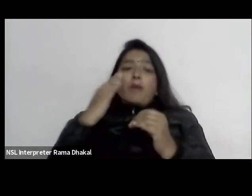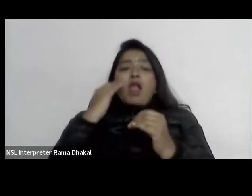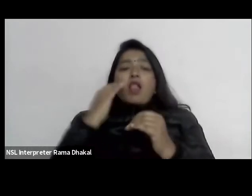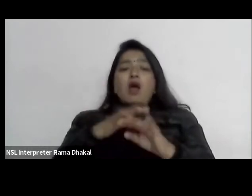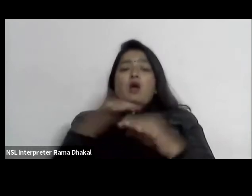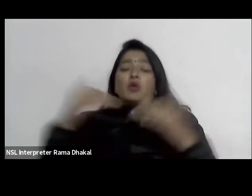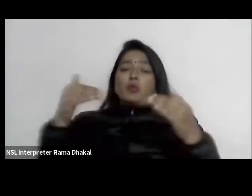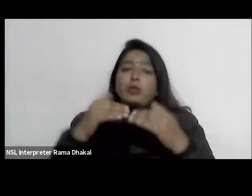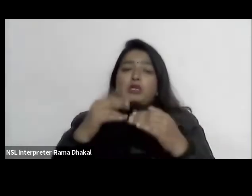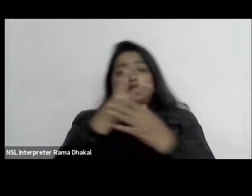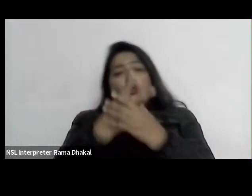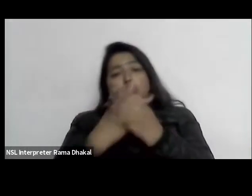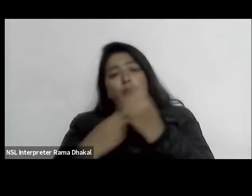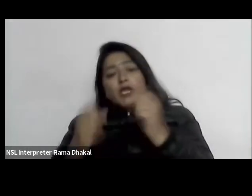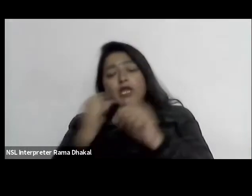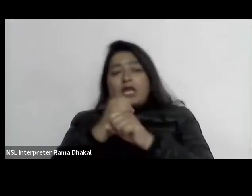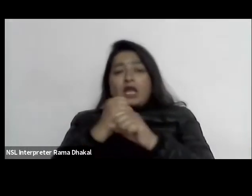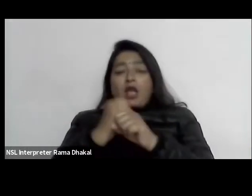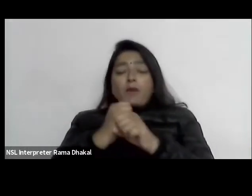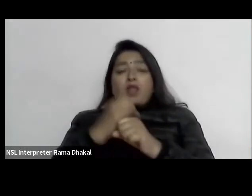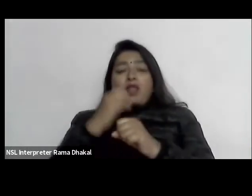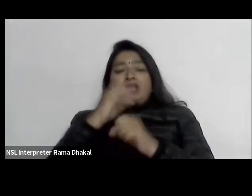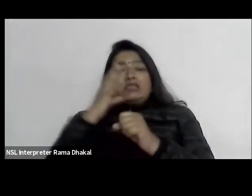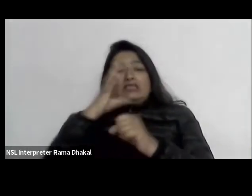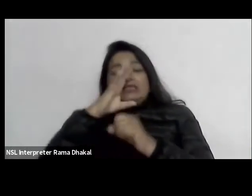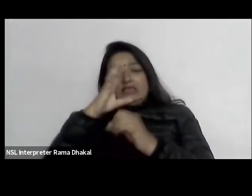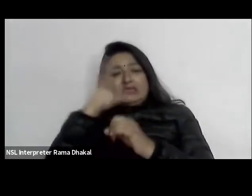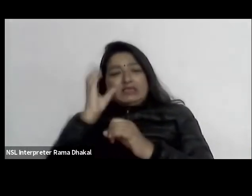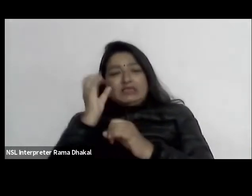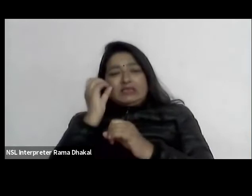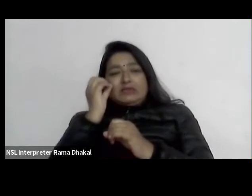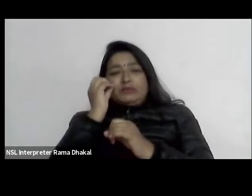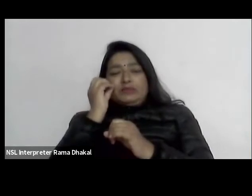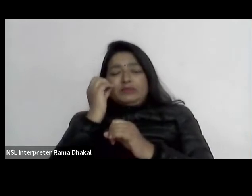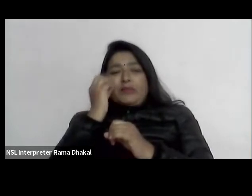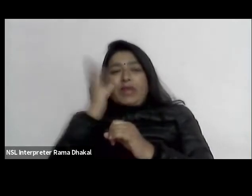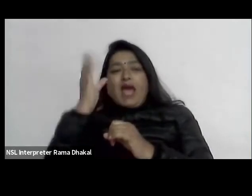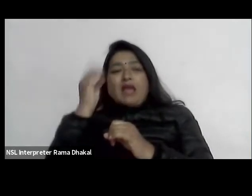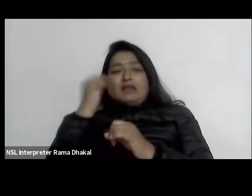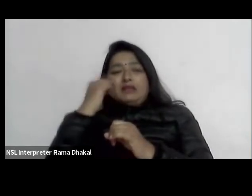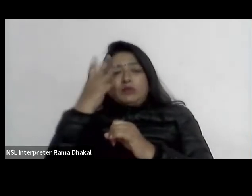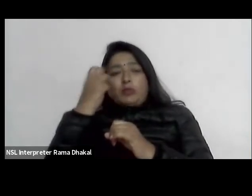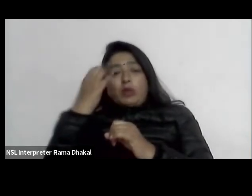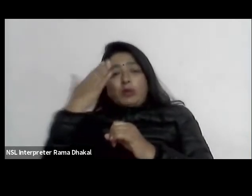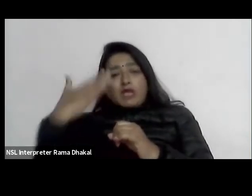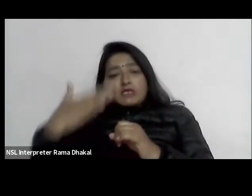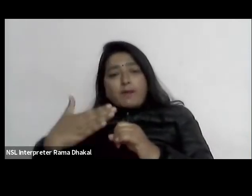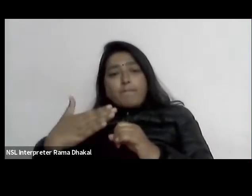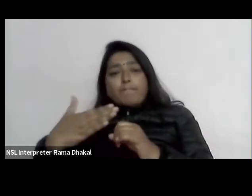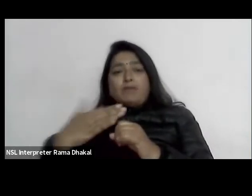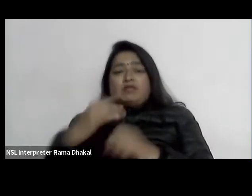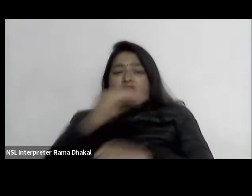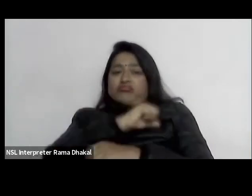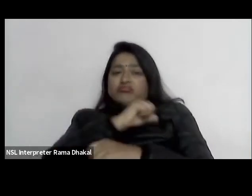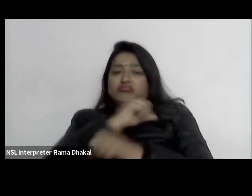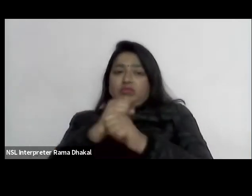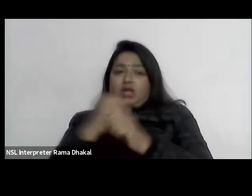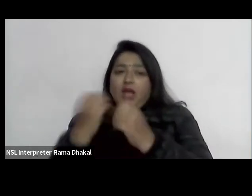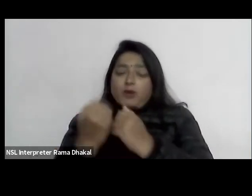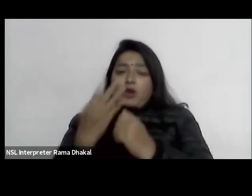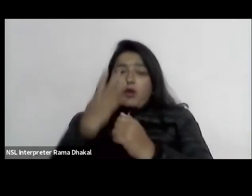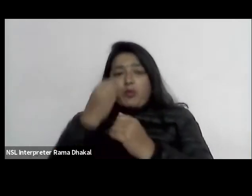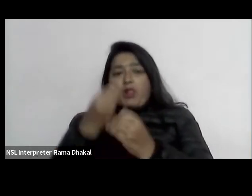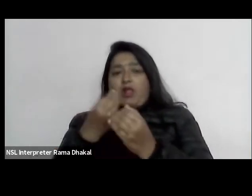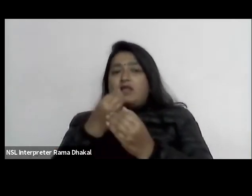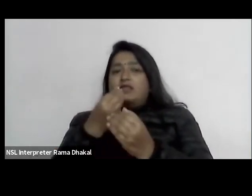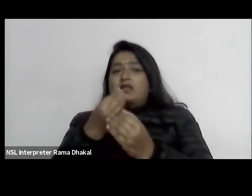domestic work during the day and in the night, and basically for themselves and for their children. So unless we